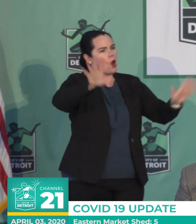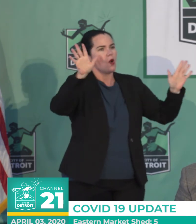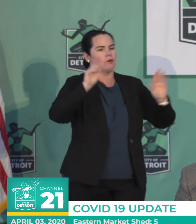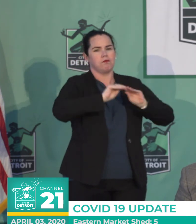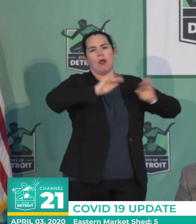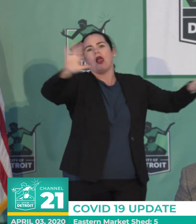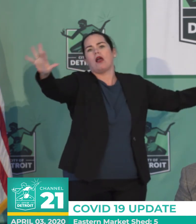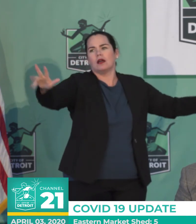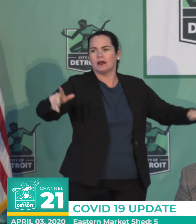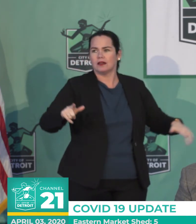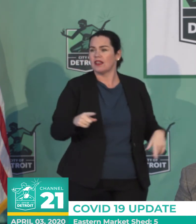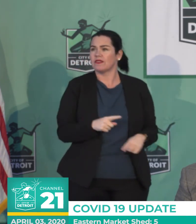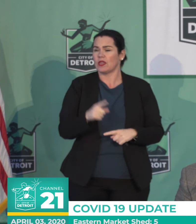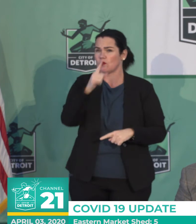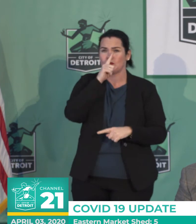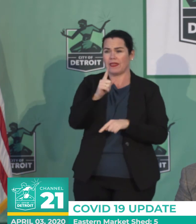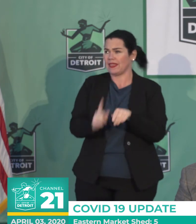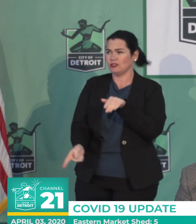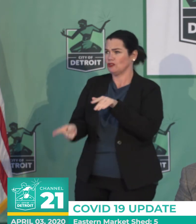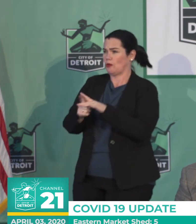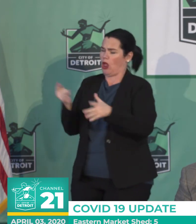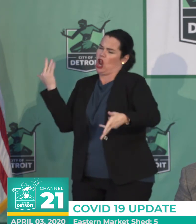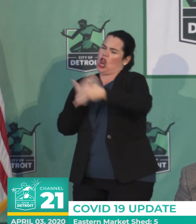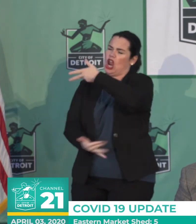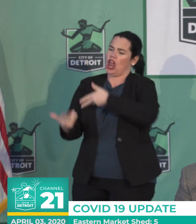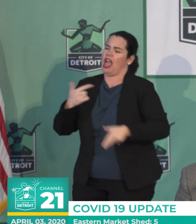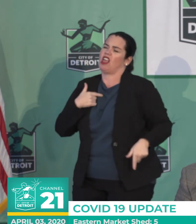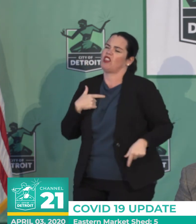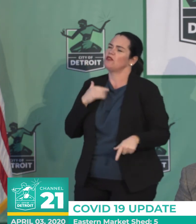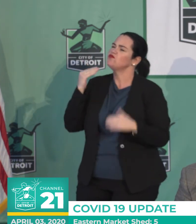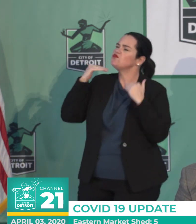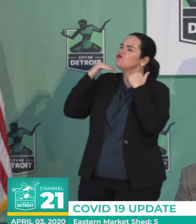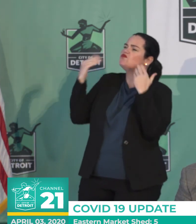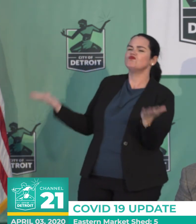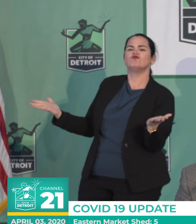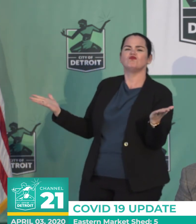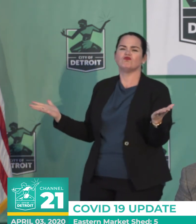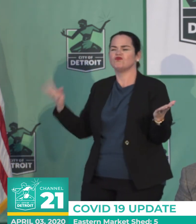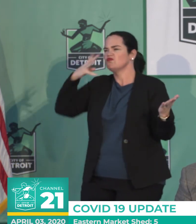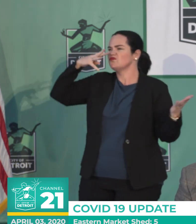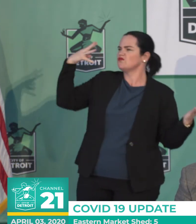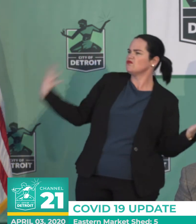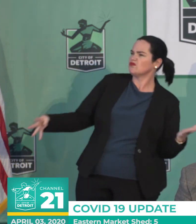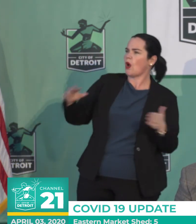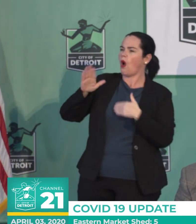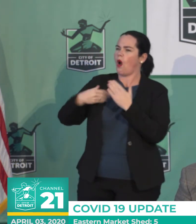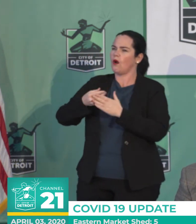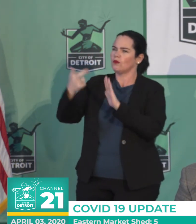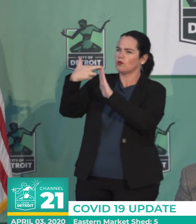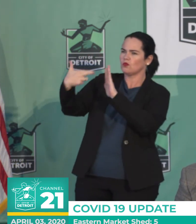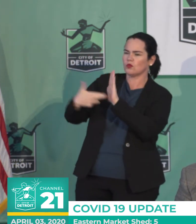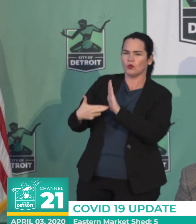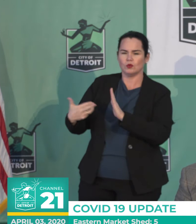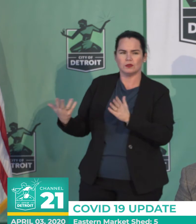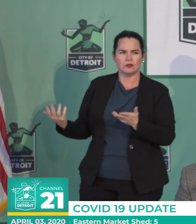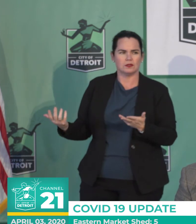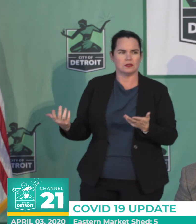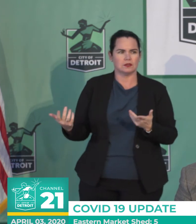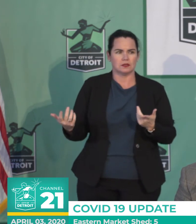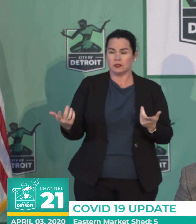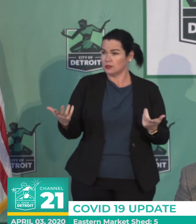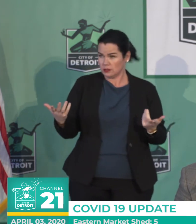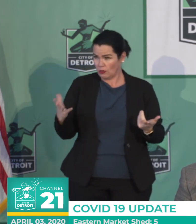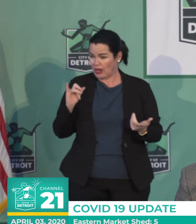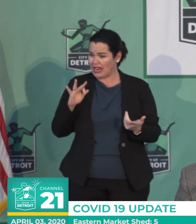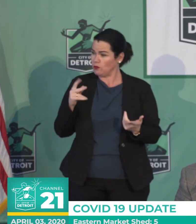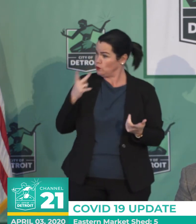They're out there in defiance of all of these ongoing orders. And we're seeing people say, if you